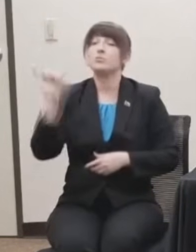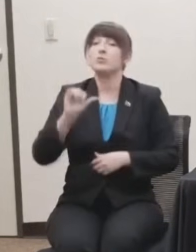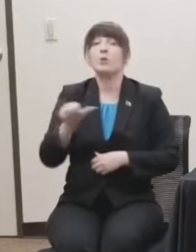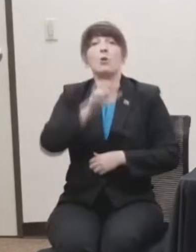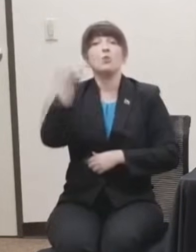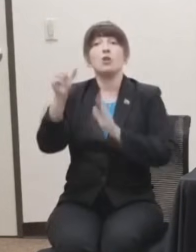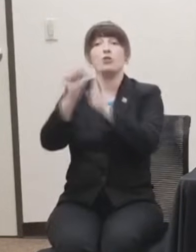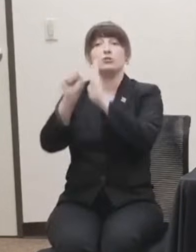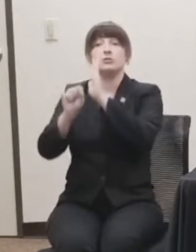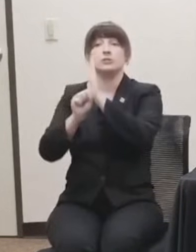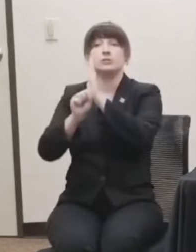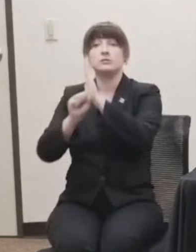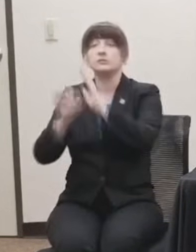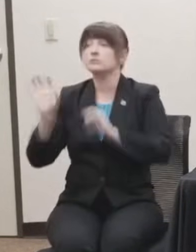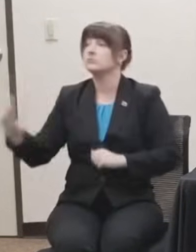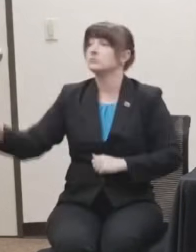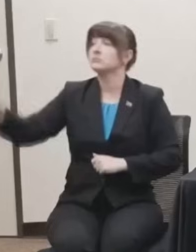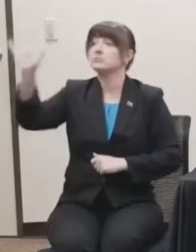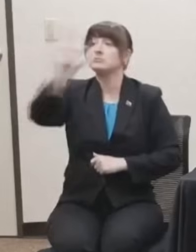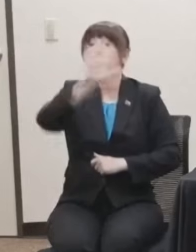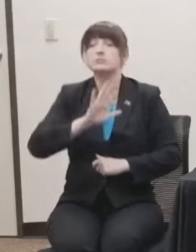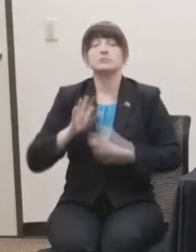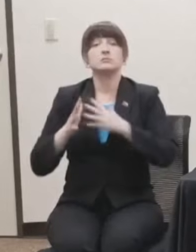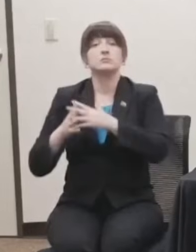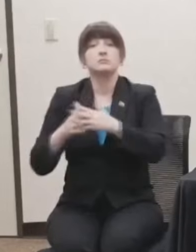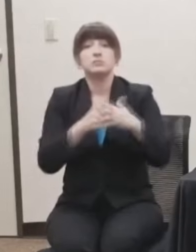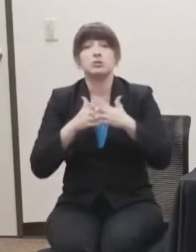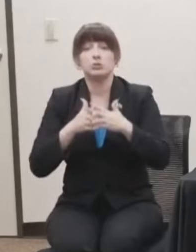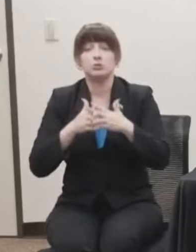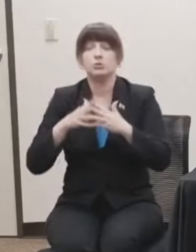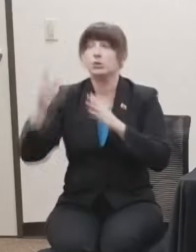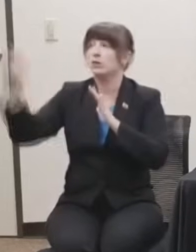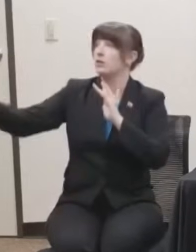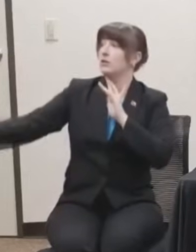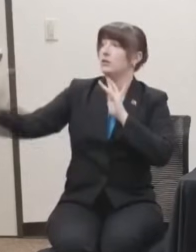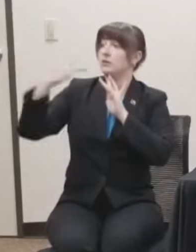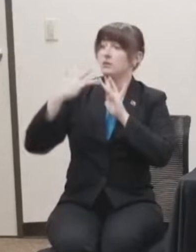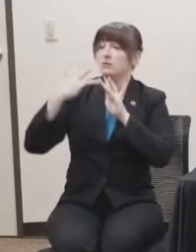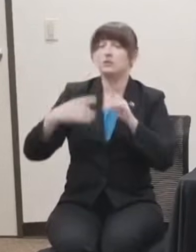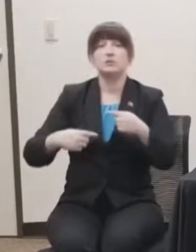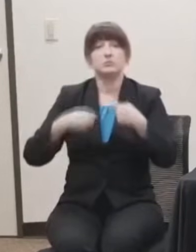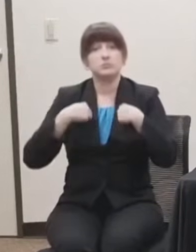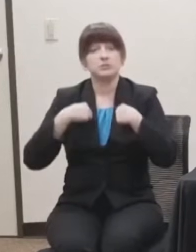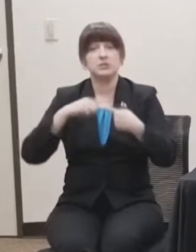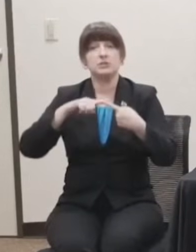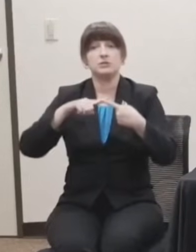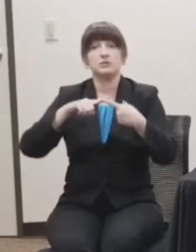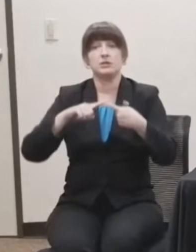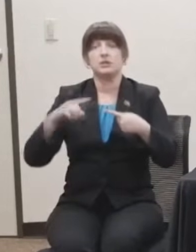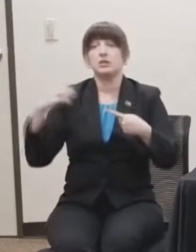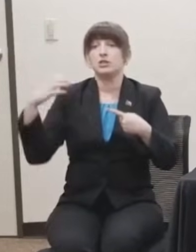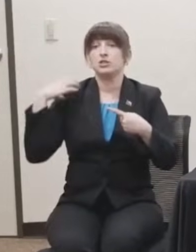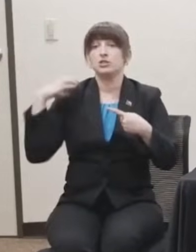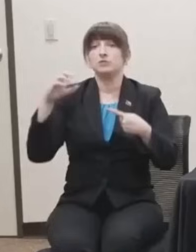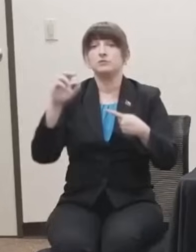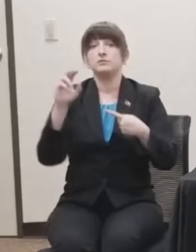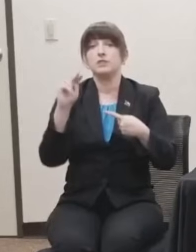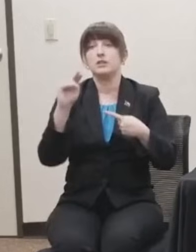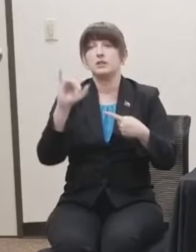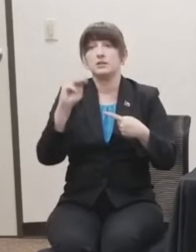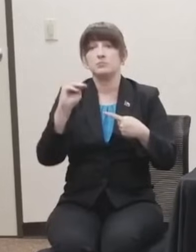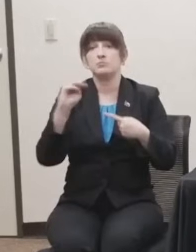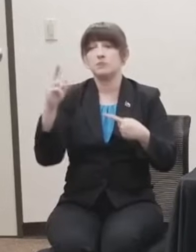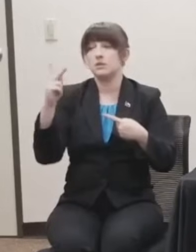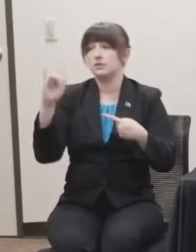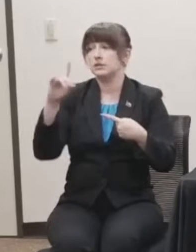country that have been in contact with either myself or with Chief Nim Kidd or state agencies offering